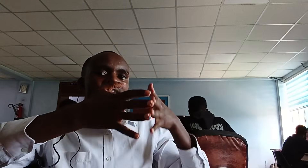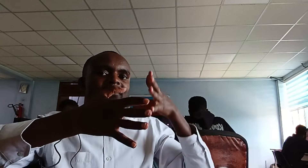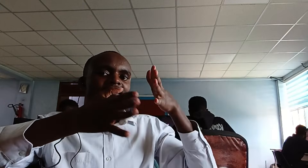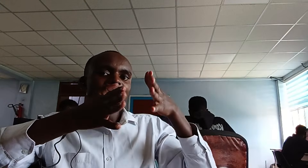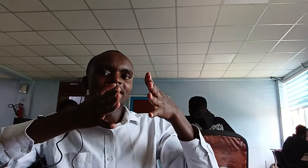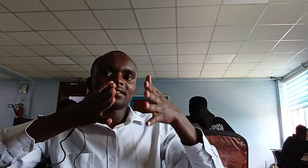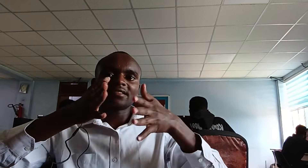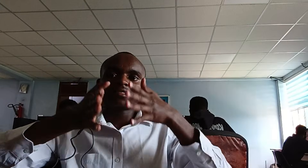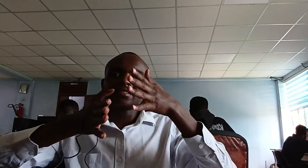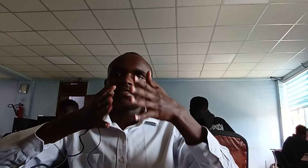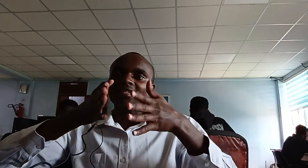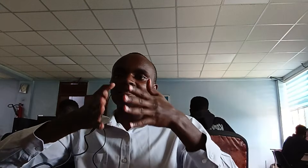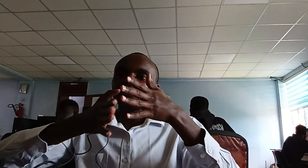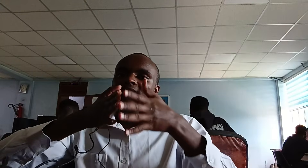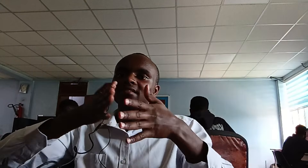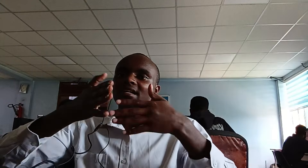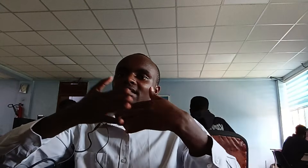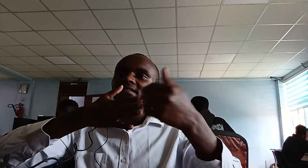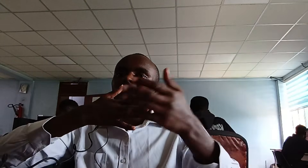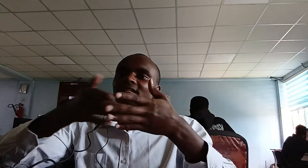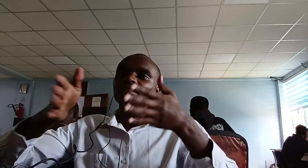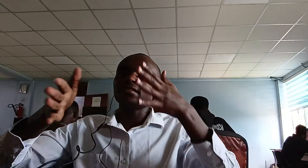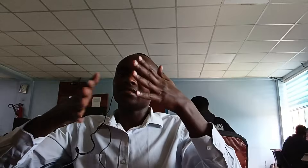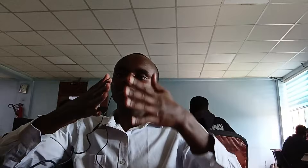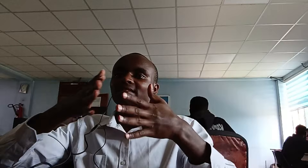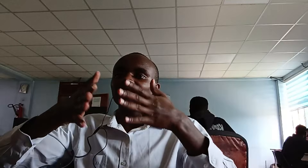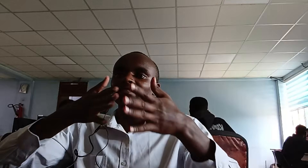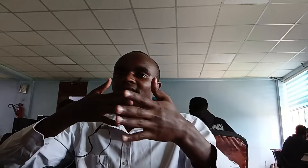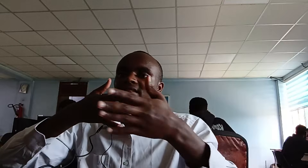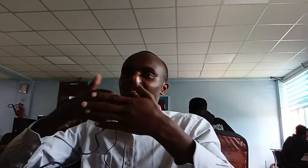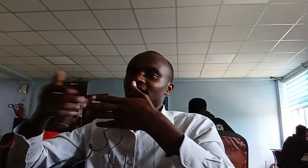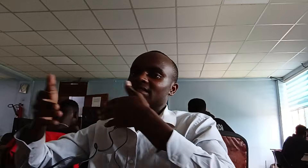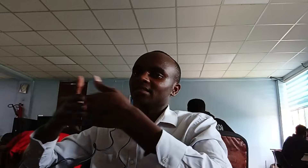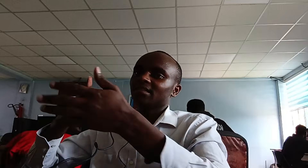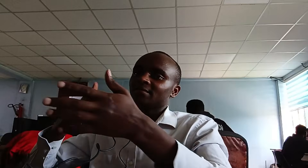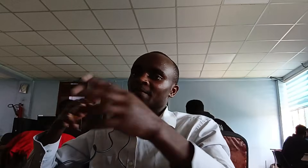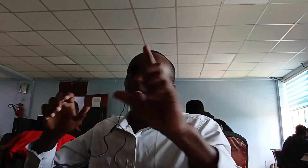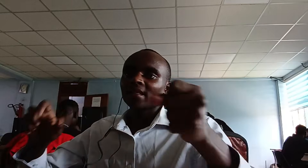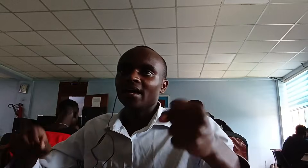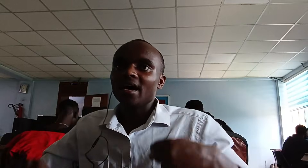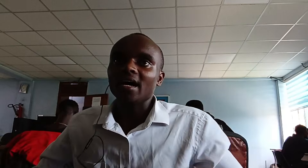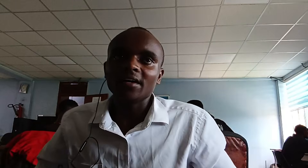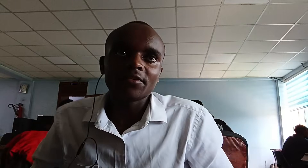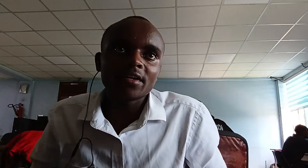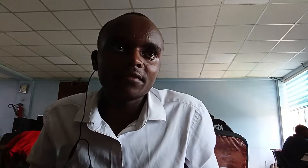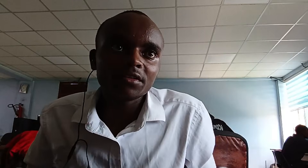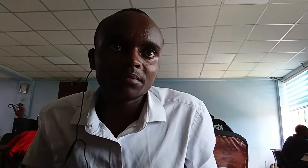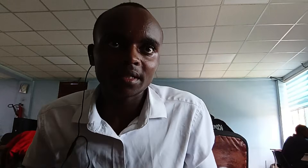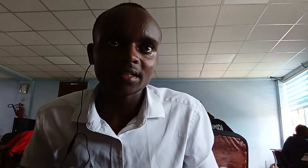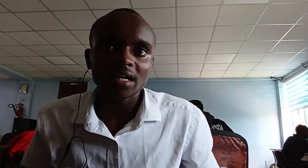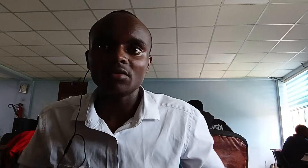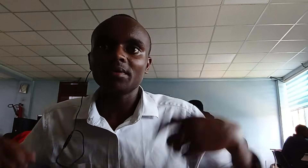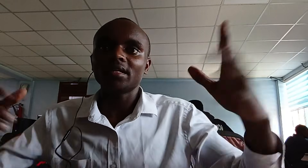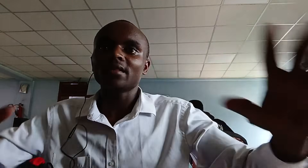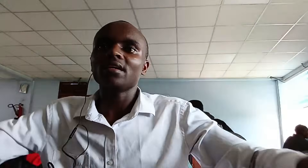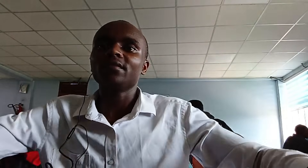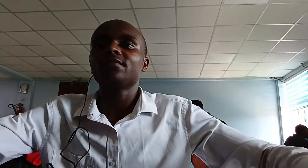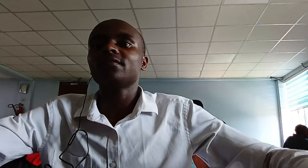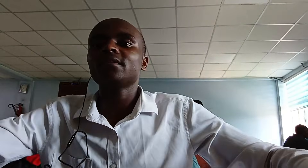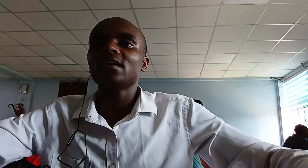Signing, sign, sign, sign, sign. For the revision part, I'll open another live. Kindly